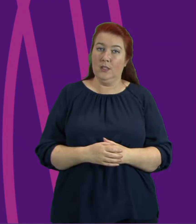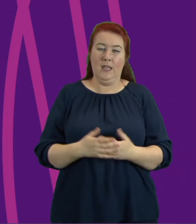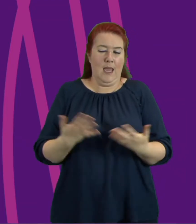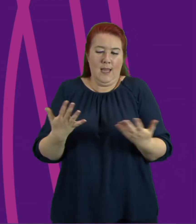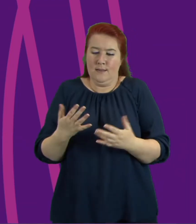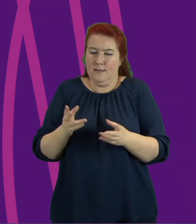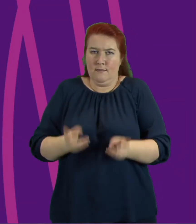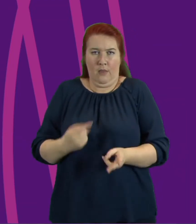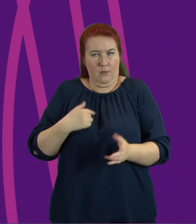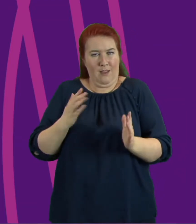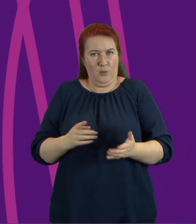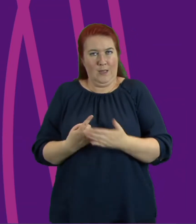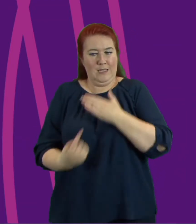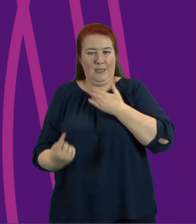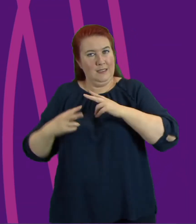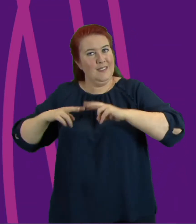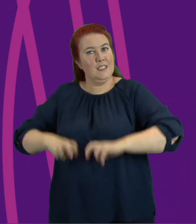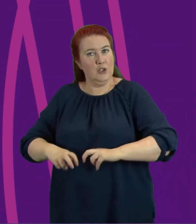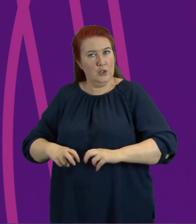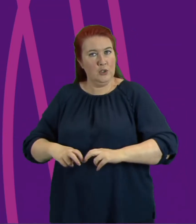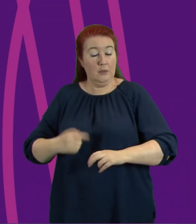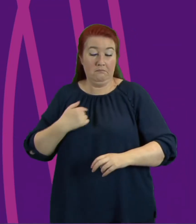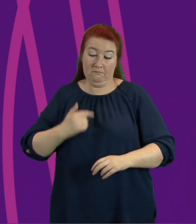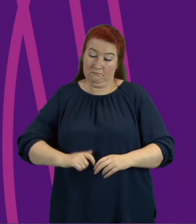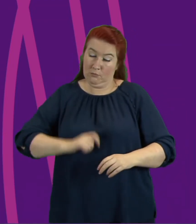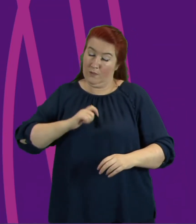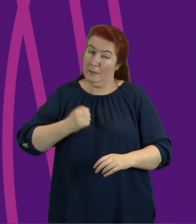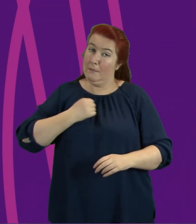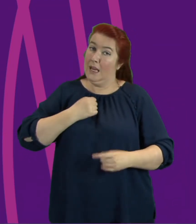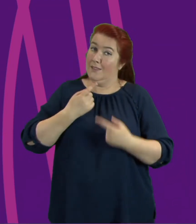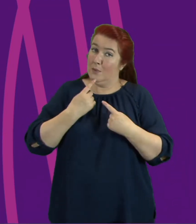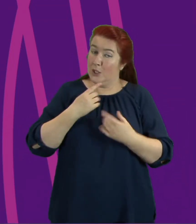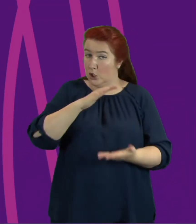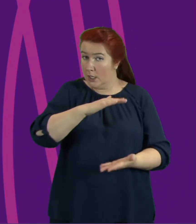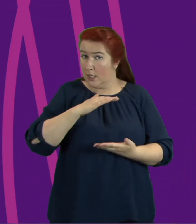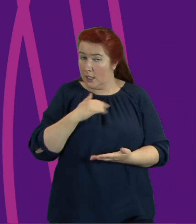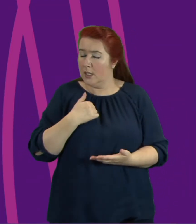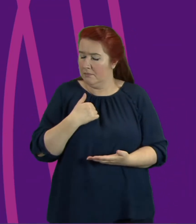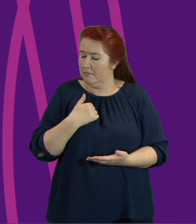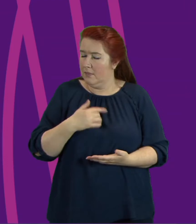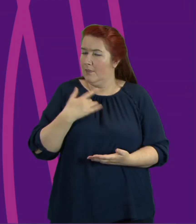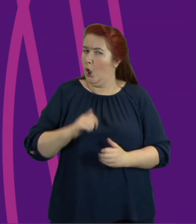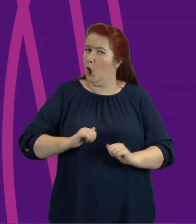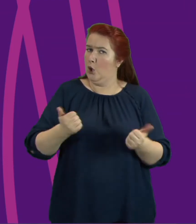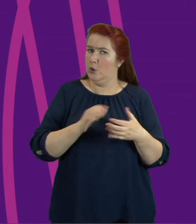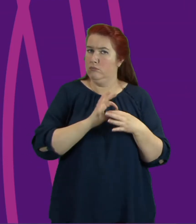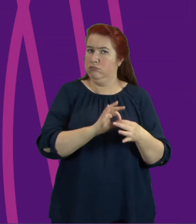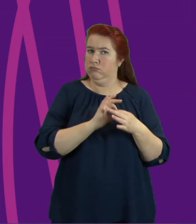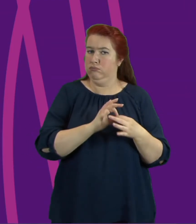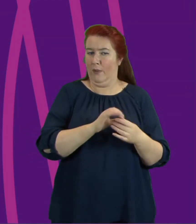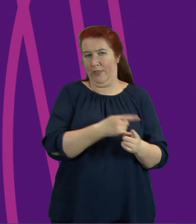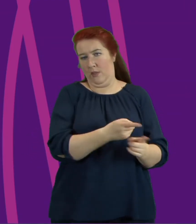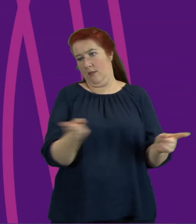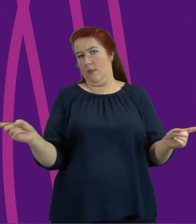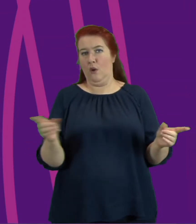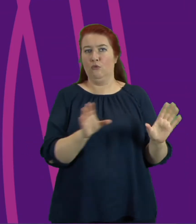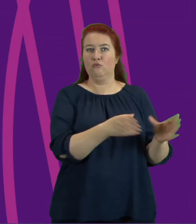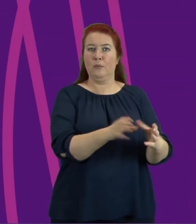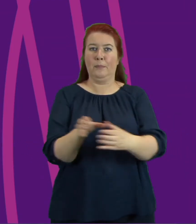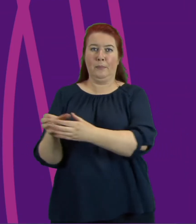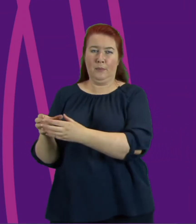death. I'm confident on the information I've been given that there will be good cooperation and